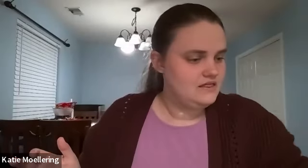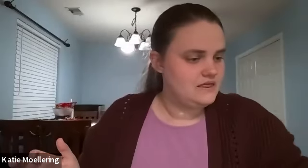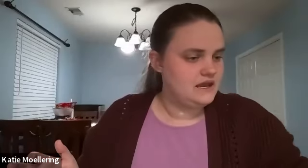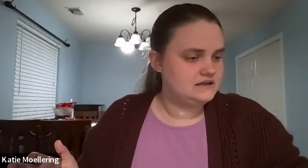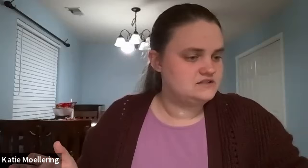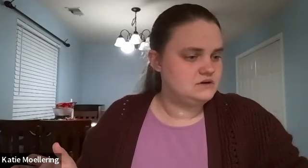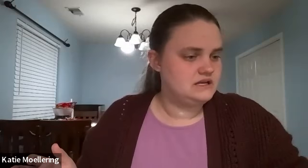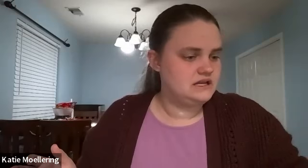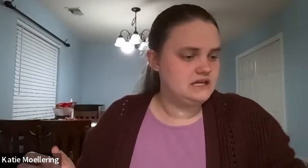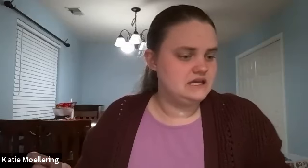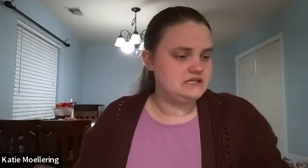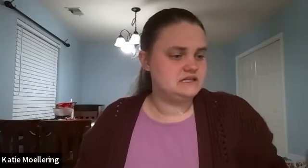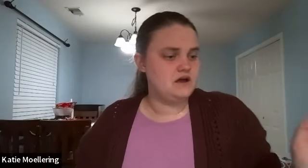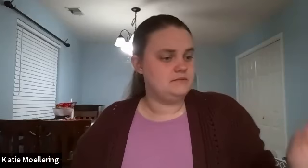The next one is